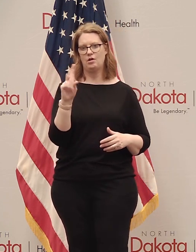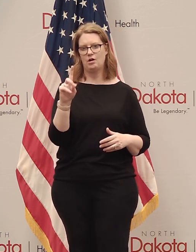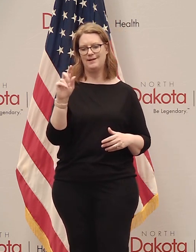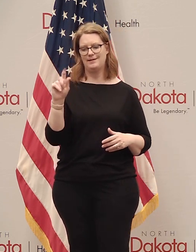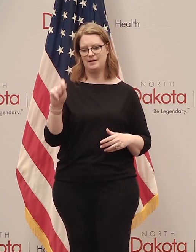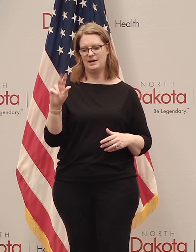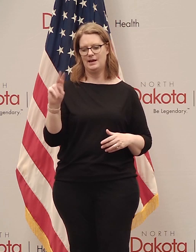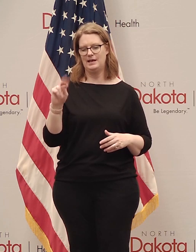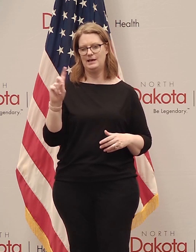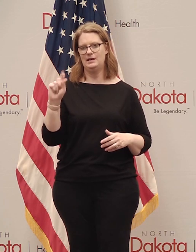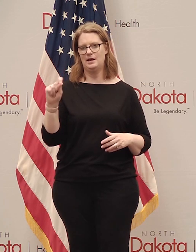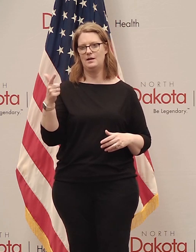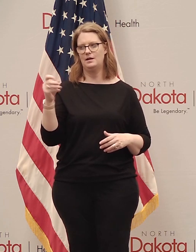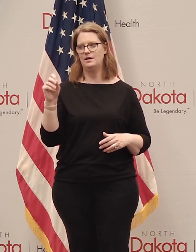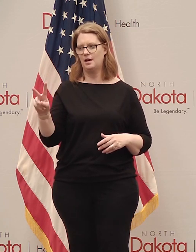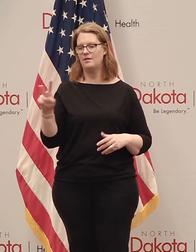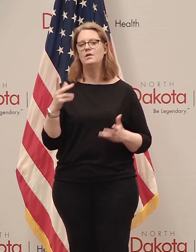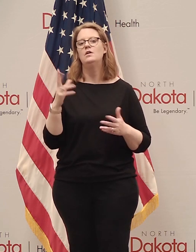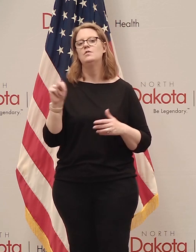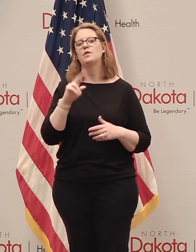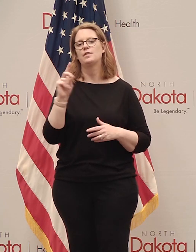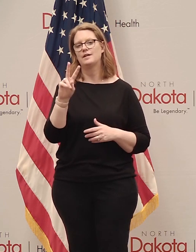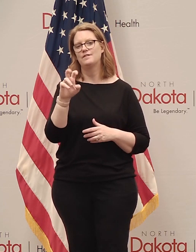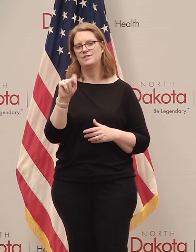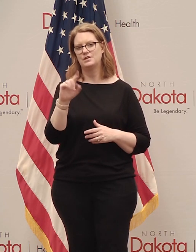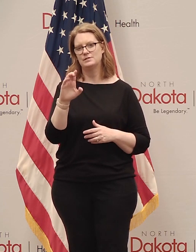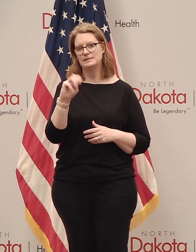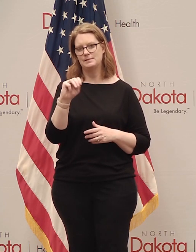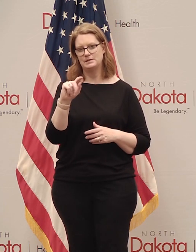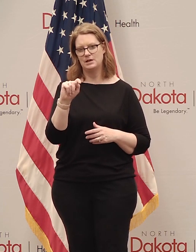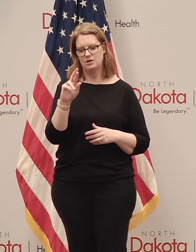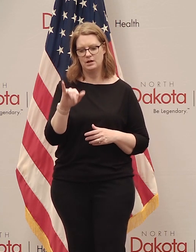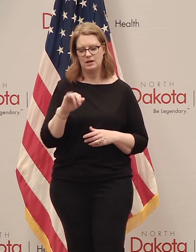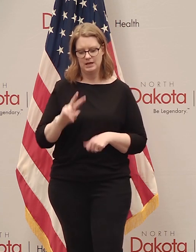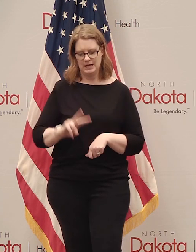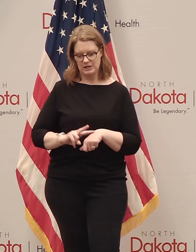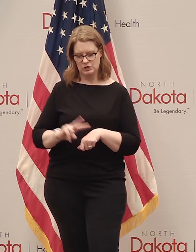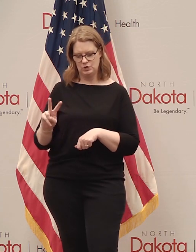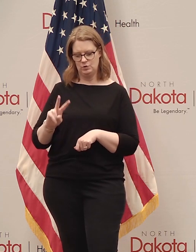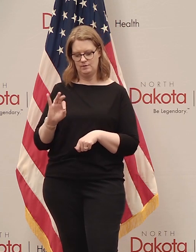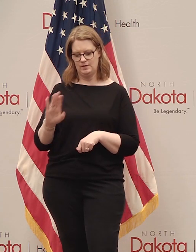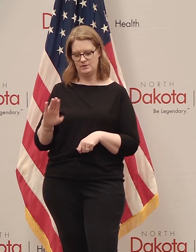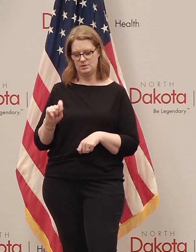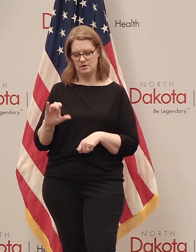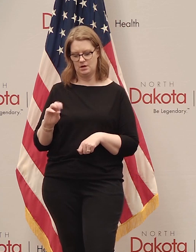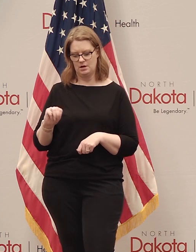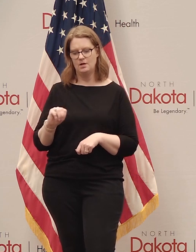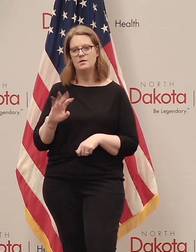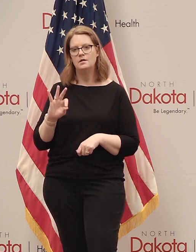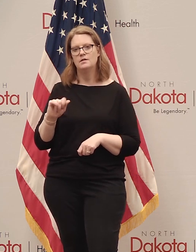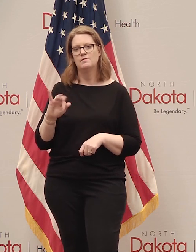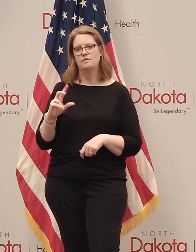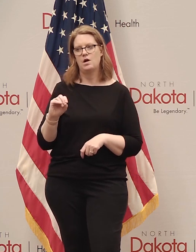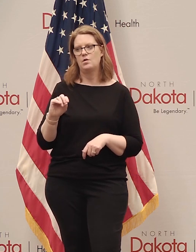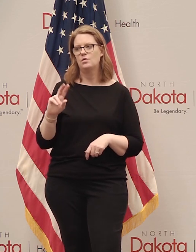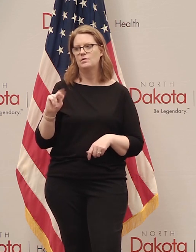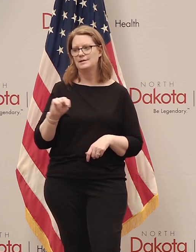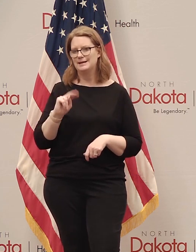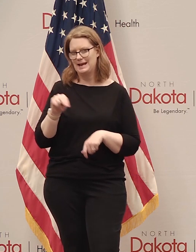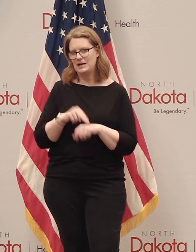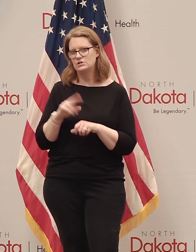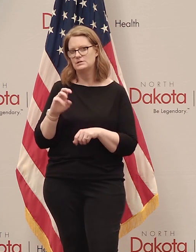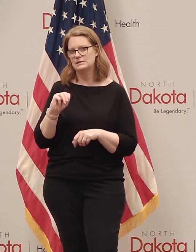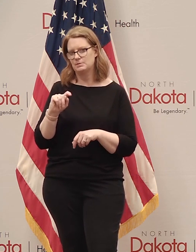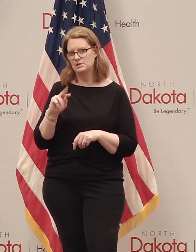the annual memorial ceremony from North Dakota Veterans Center, and 2 p.m. On facebook.com, Fargo National Cemetery Committee